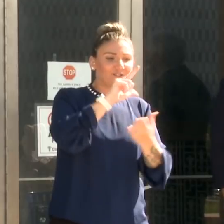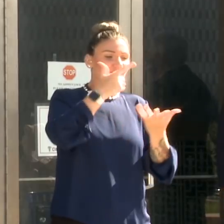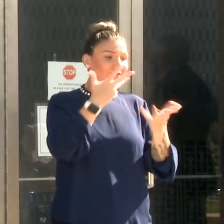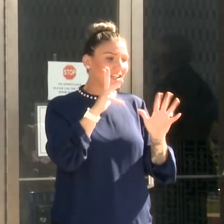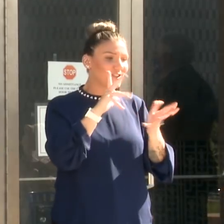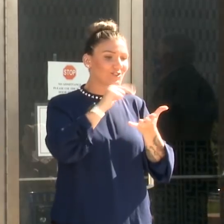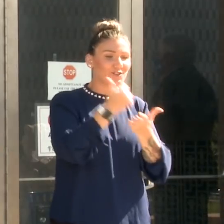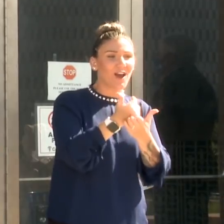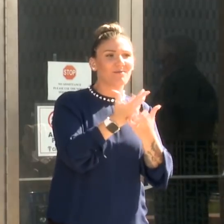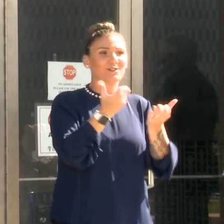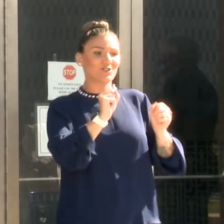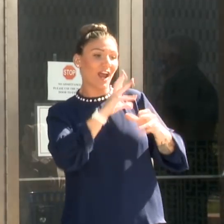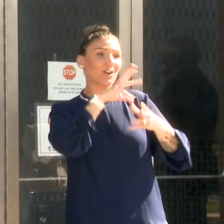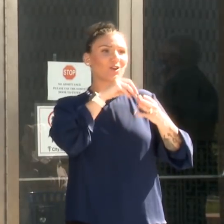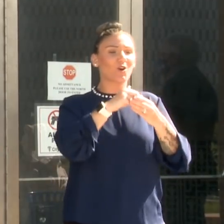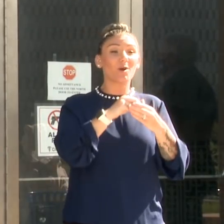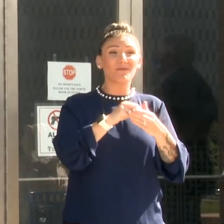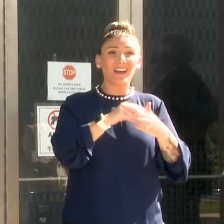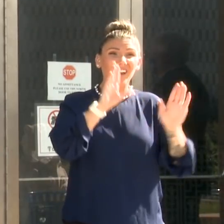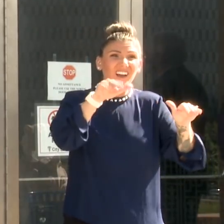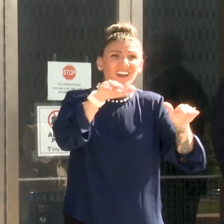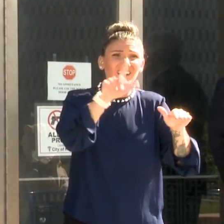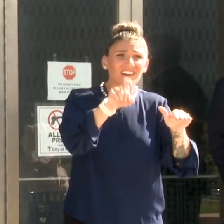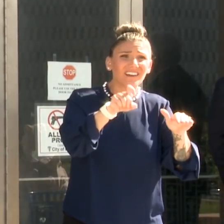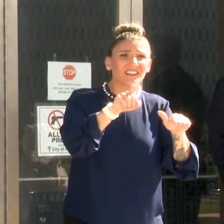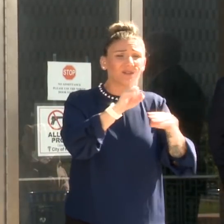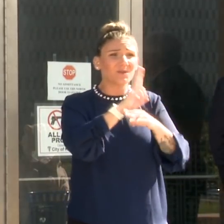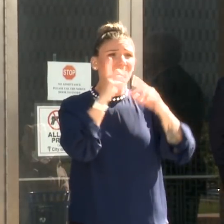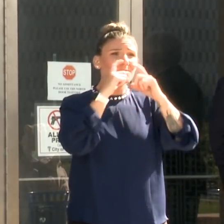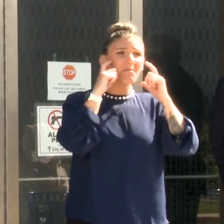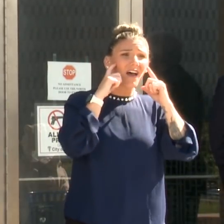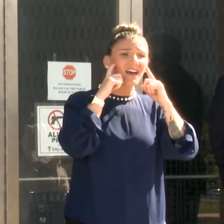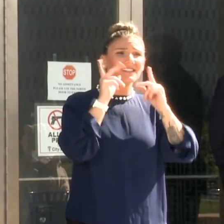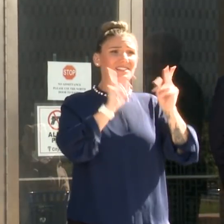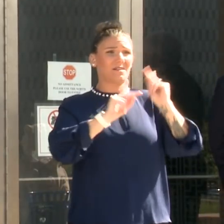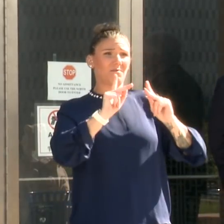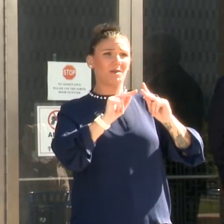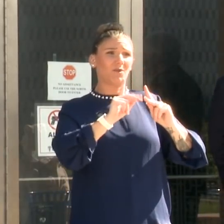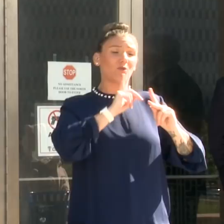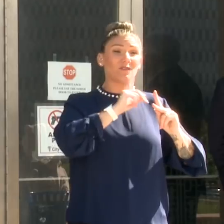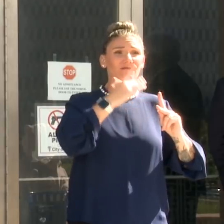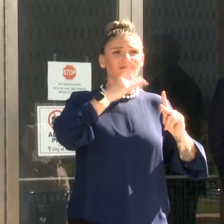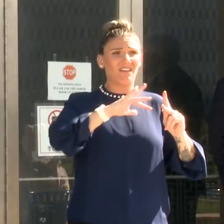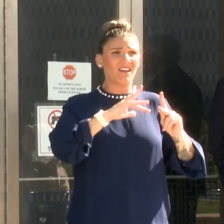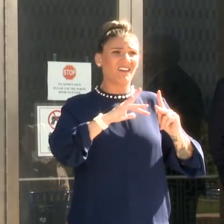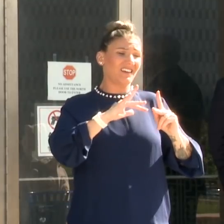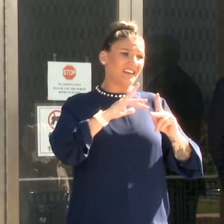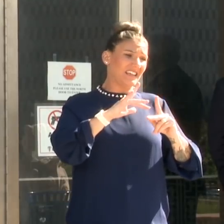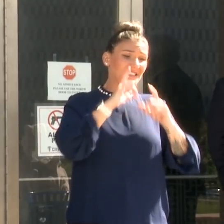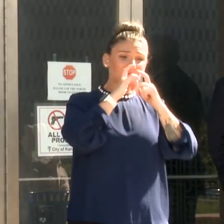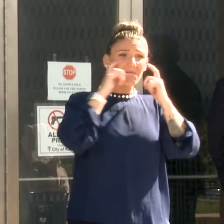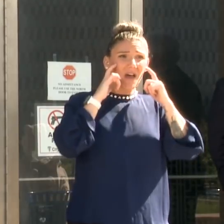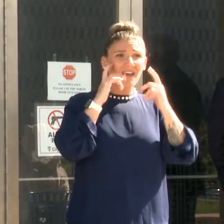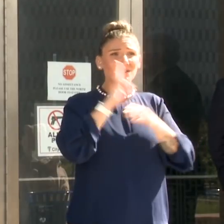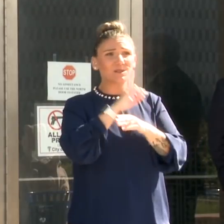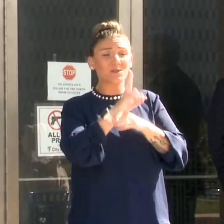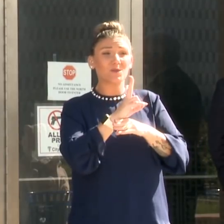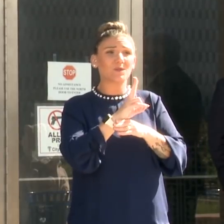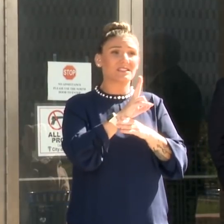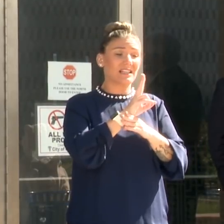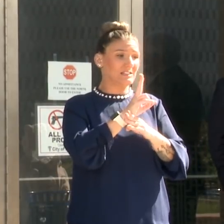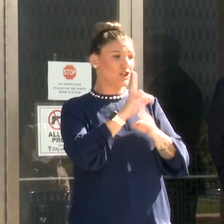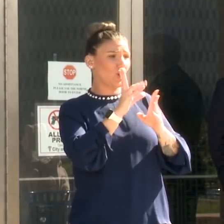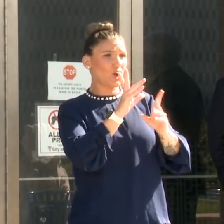to incorporate saying, hey, you need to wear a mask. For those people that are very reluctant to wear one, is there a big message you have for